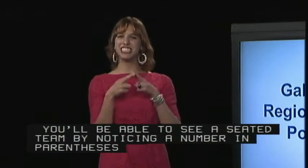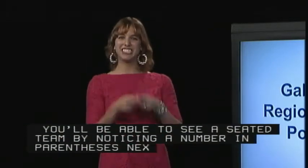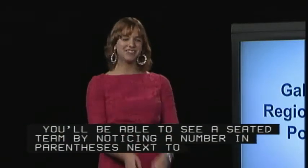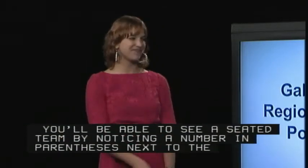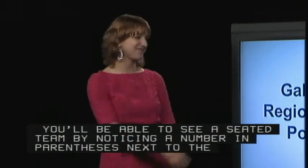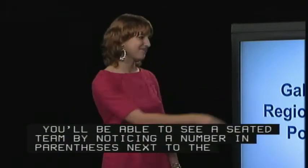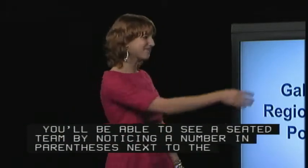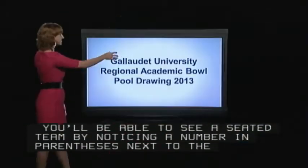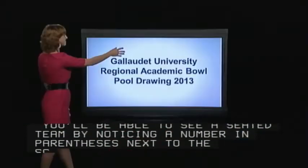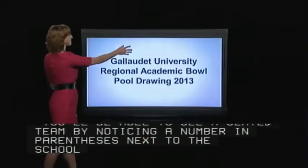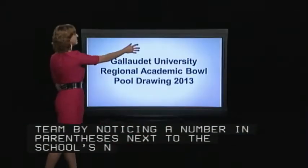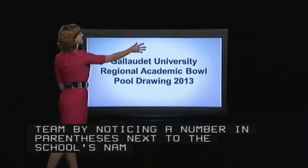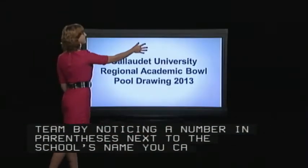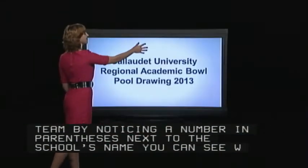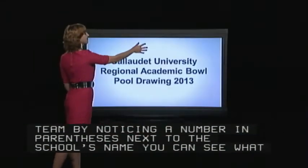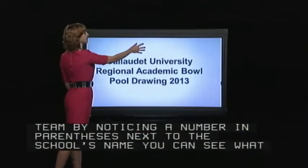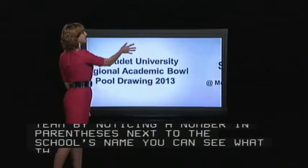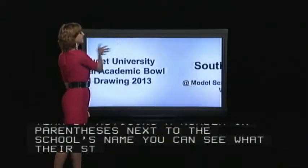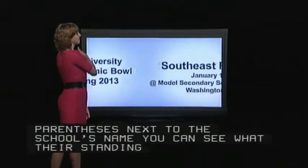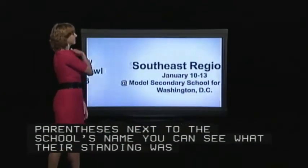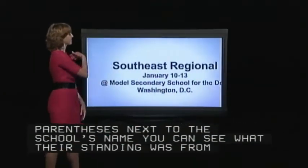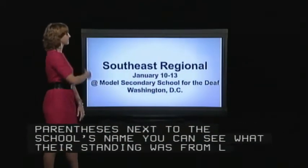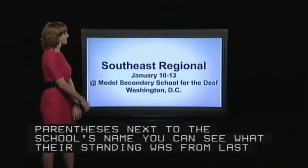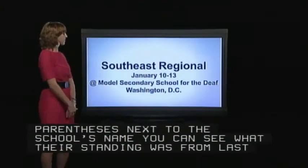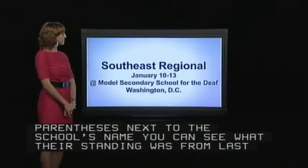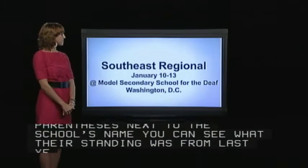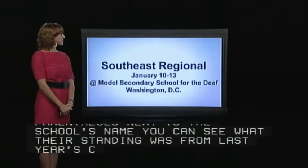year's competition. So let's go ahead and move on to our first region.